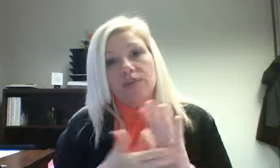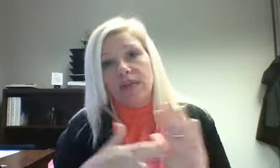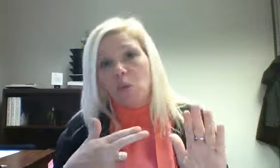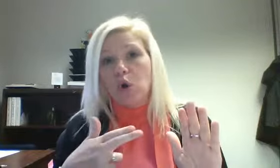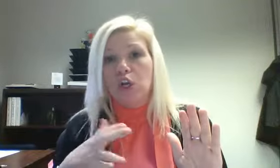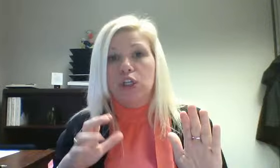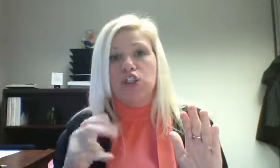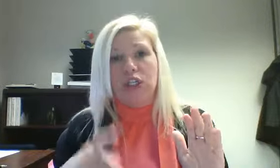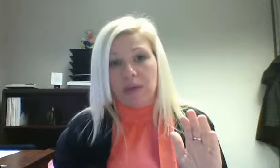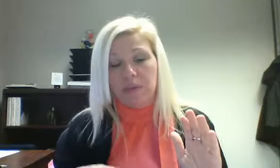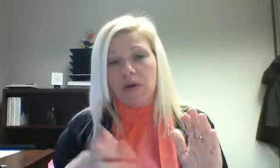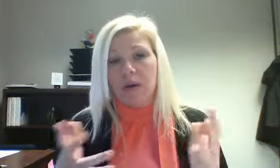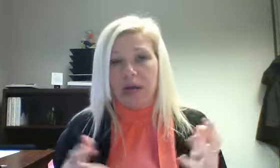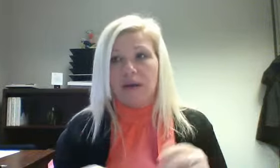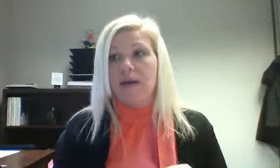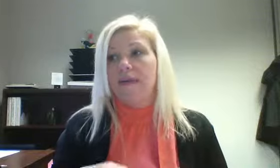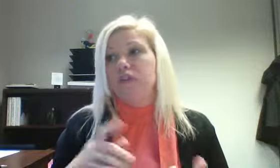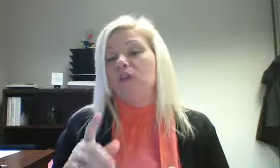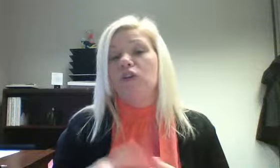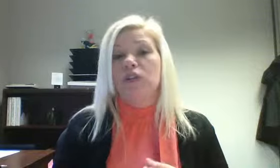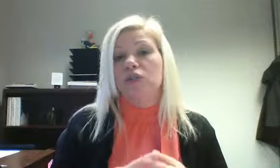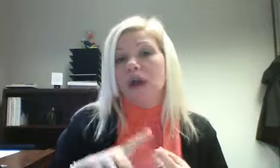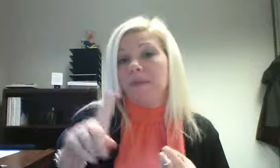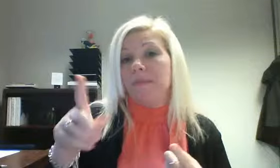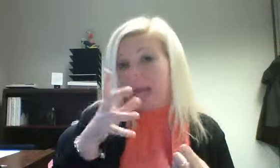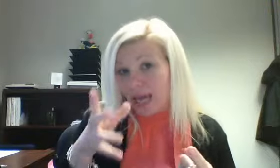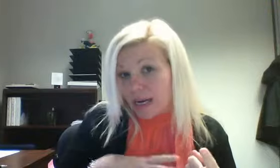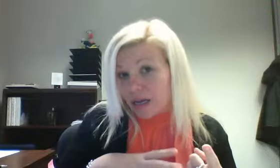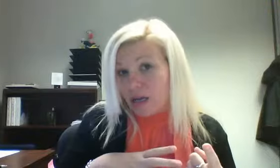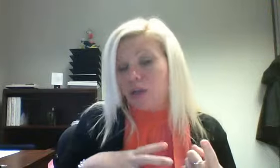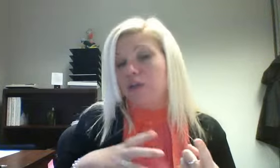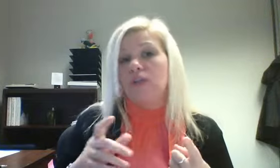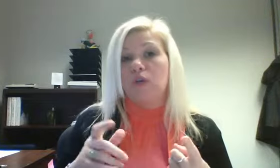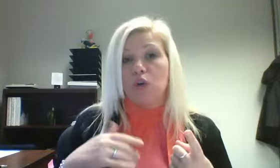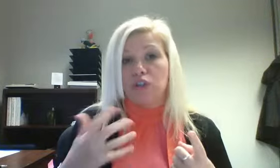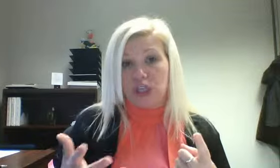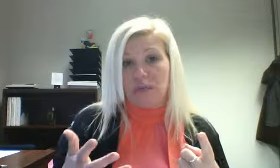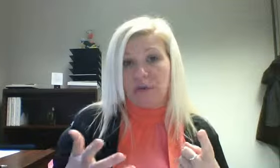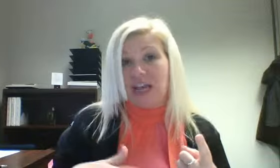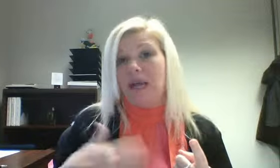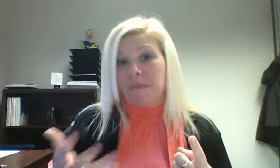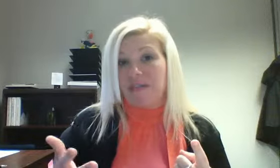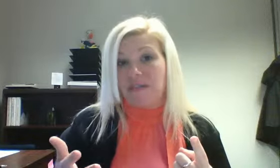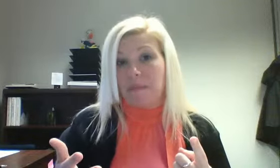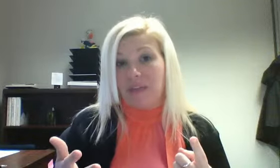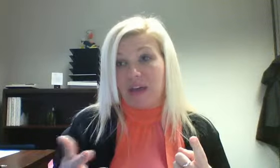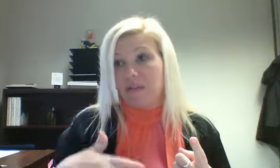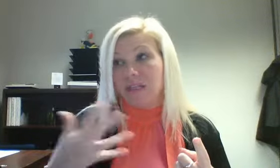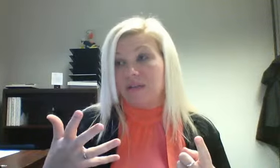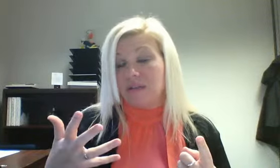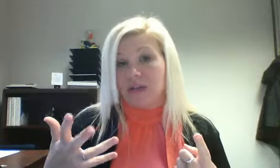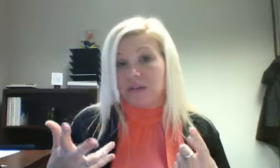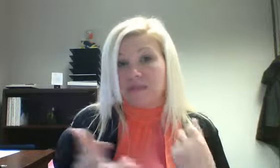using the word cheap, okay? So if you describe a man using the word cheap, it means something. It means he's